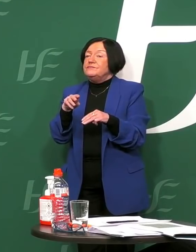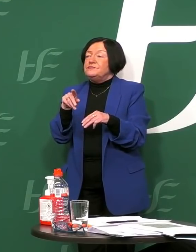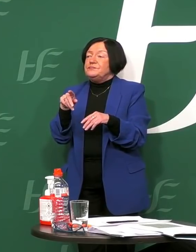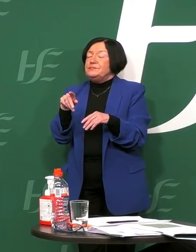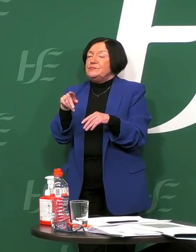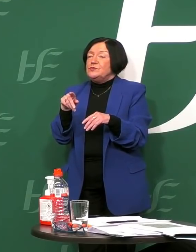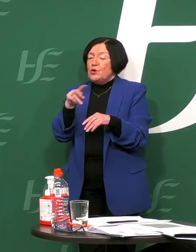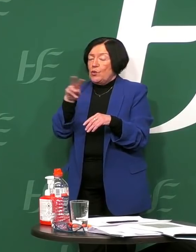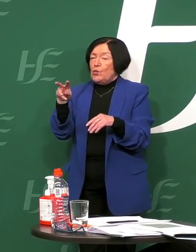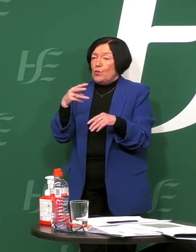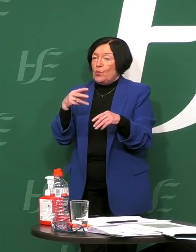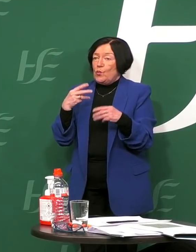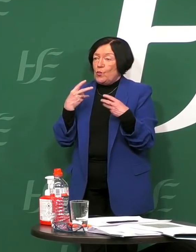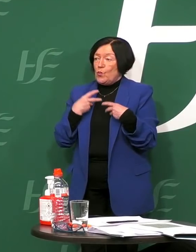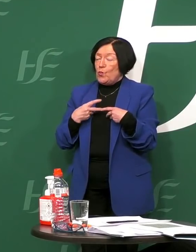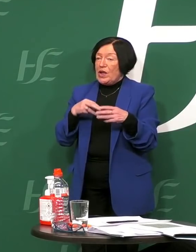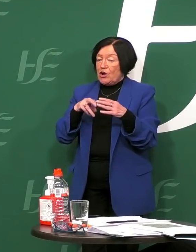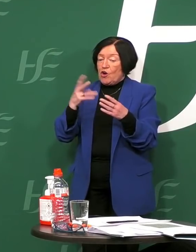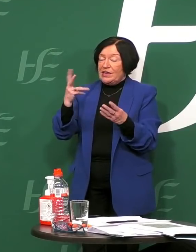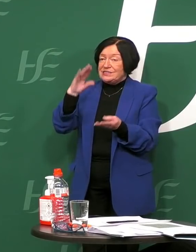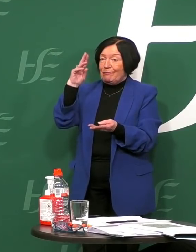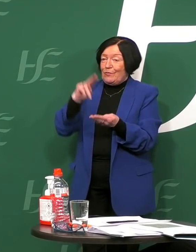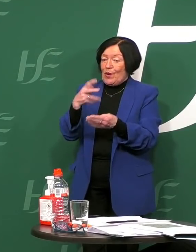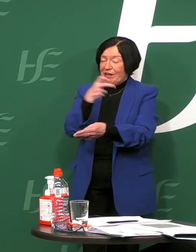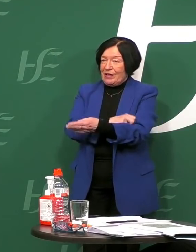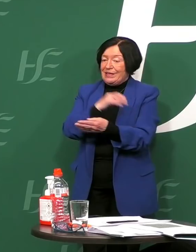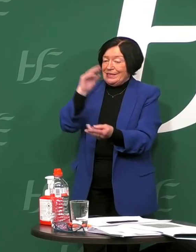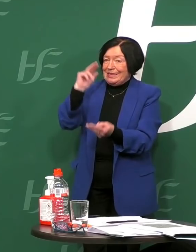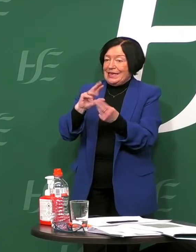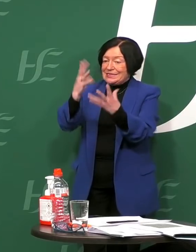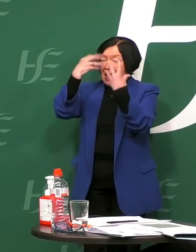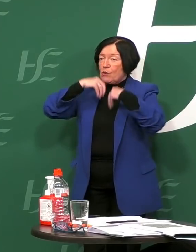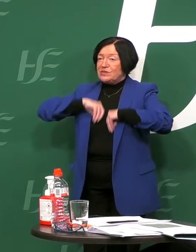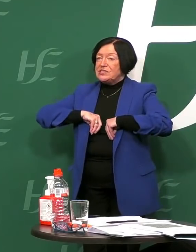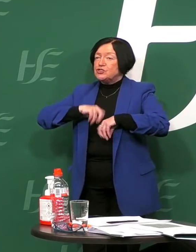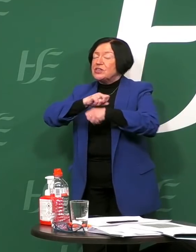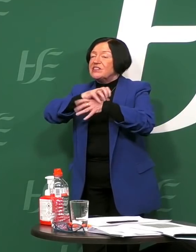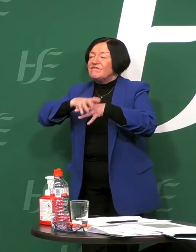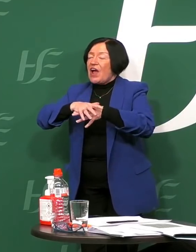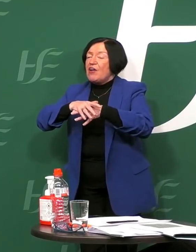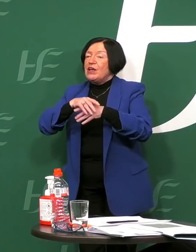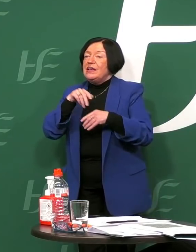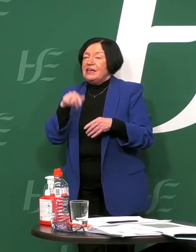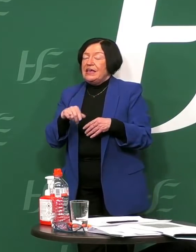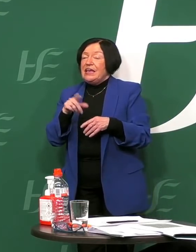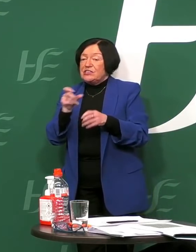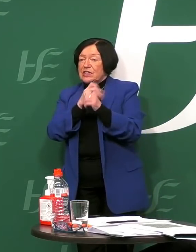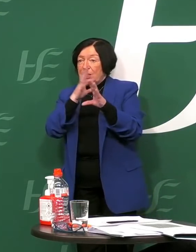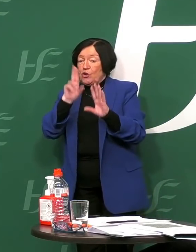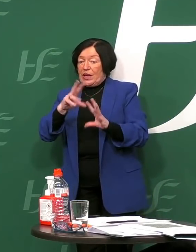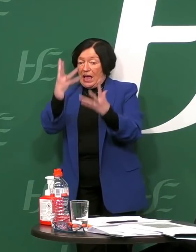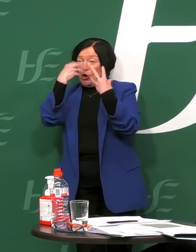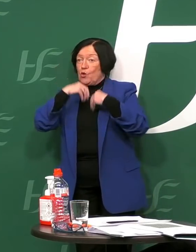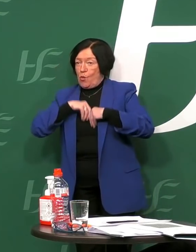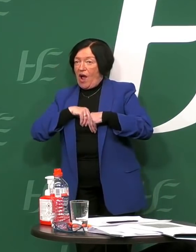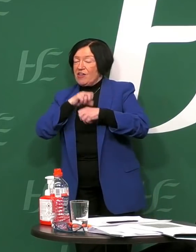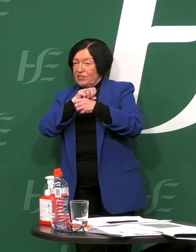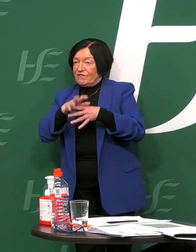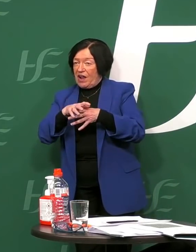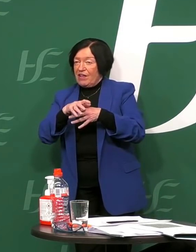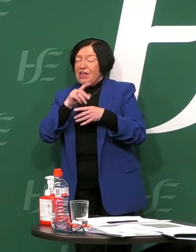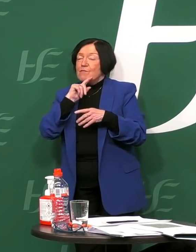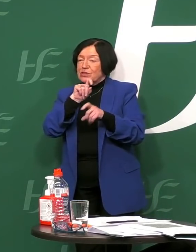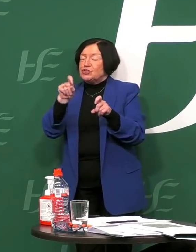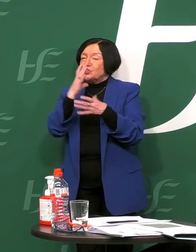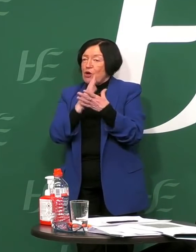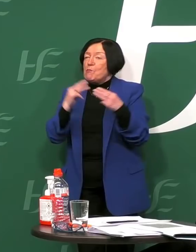what's weaker is with waning immunity is acquisition of the virus. So what's clear is people can acquire the virus, but they're still afforded some